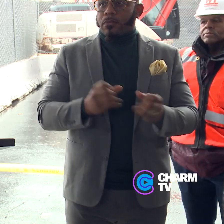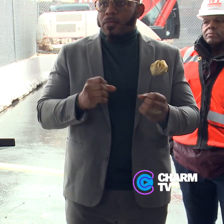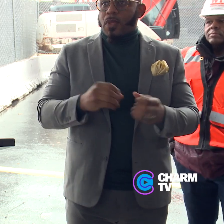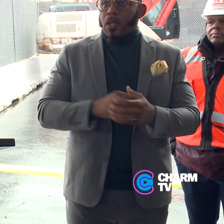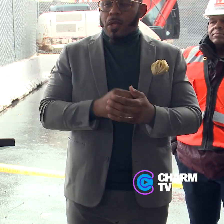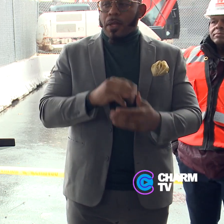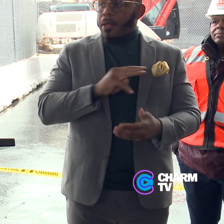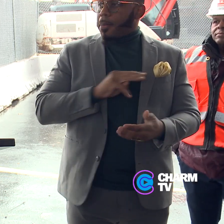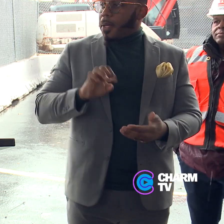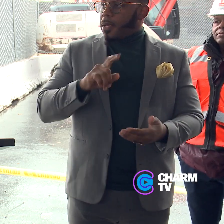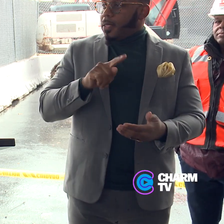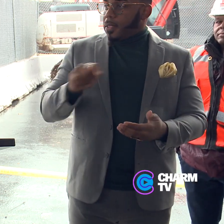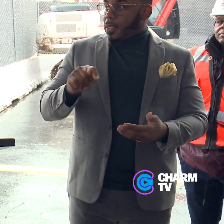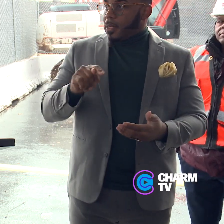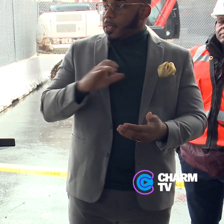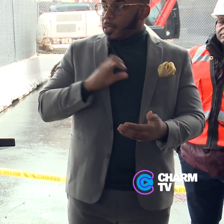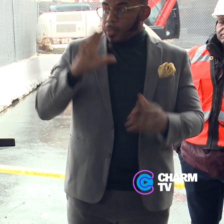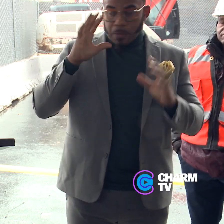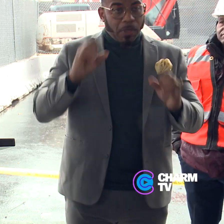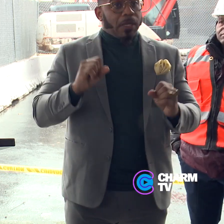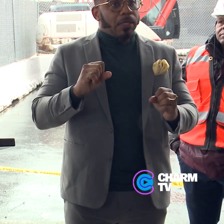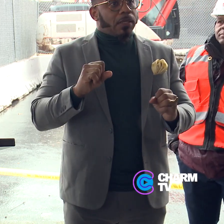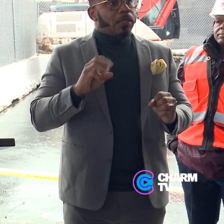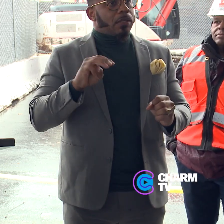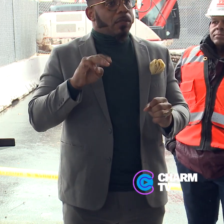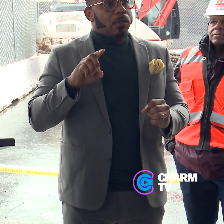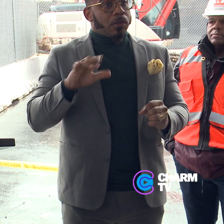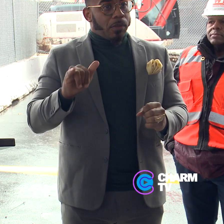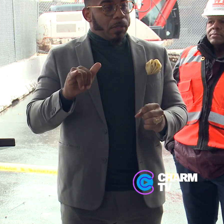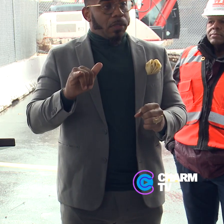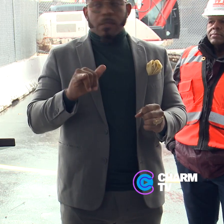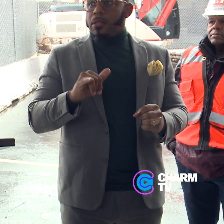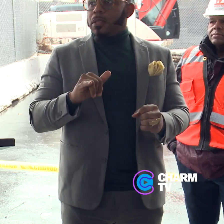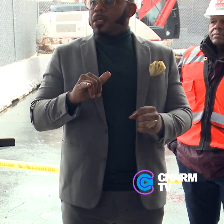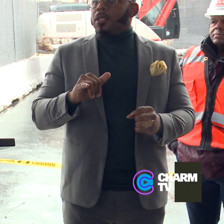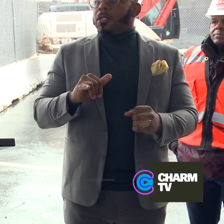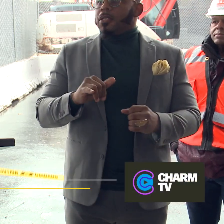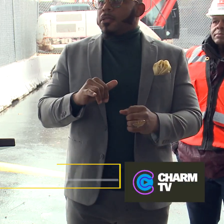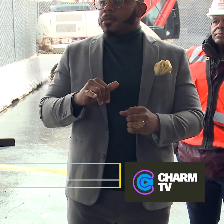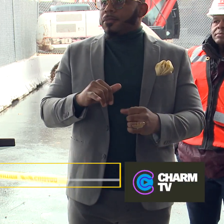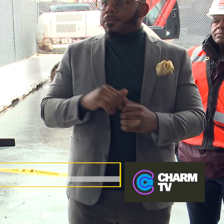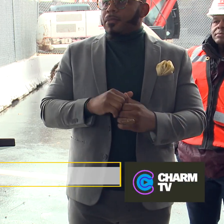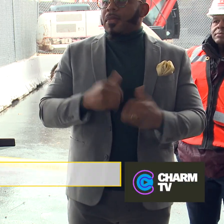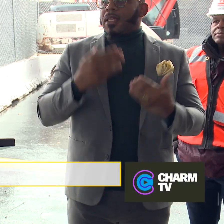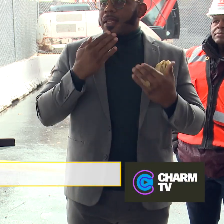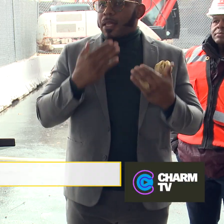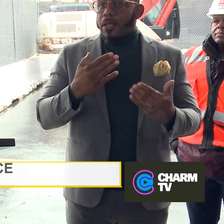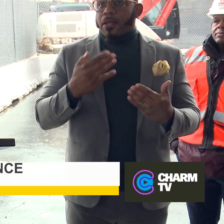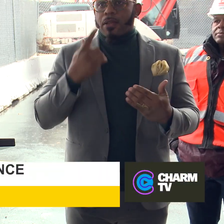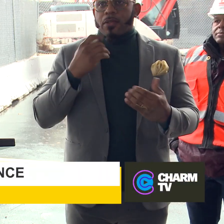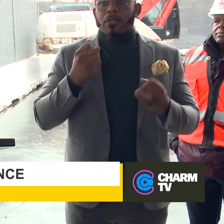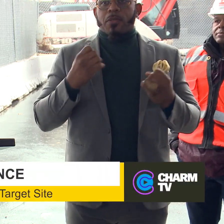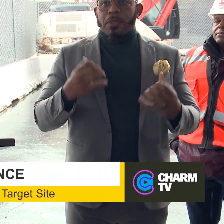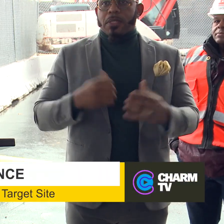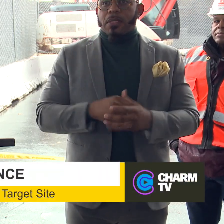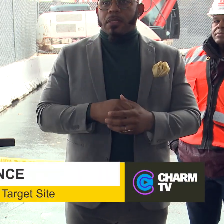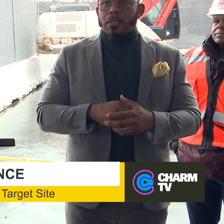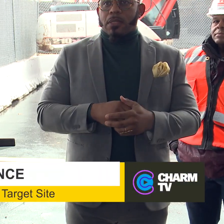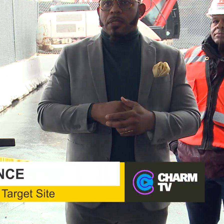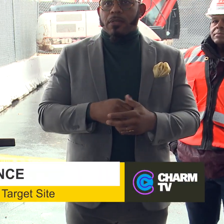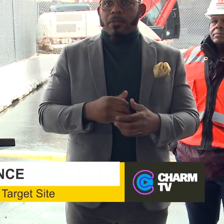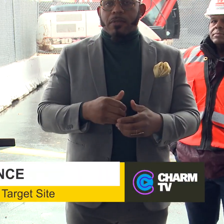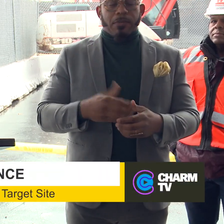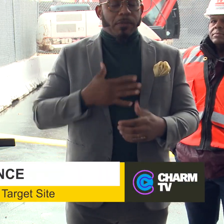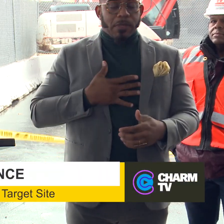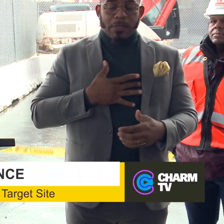So Mayor Scott, Council President Mosby, Councilman Torrance, thank you all so much from the